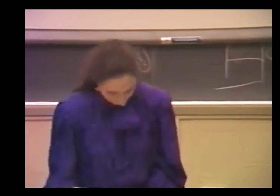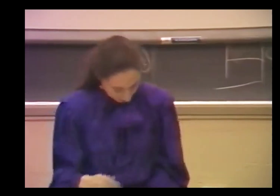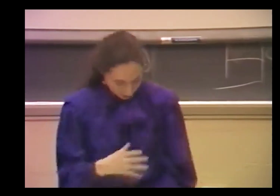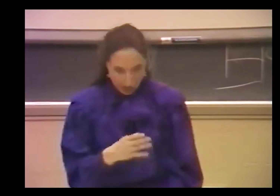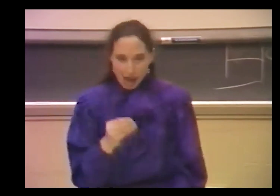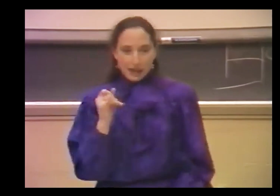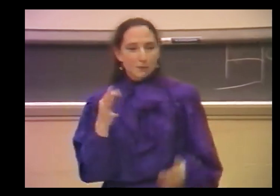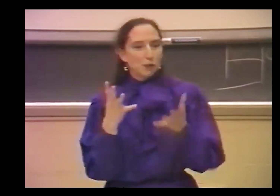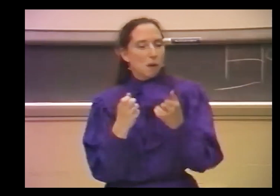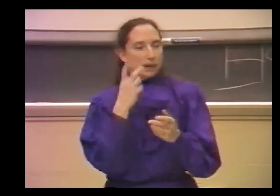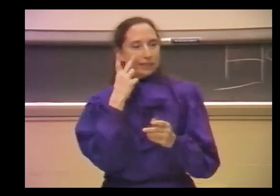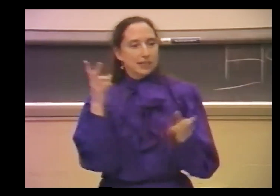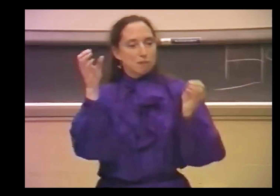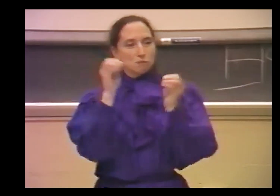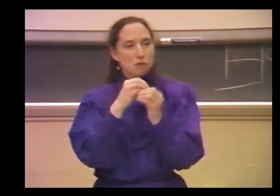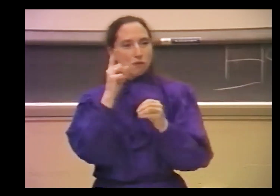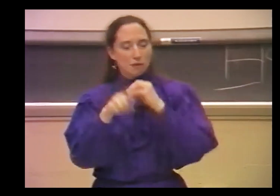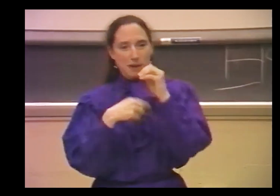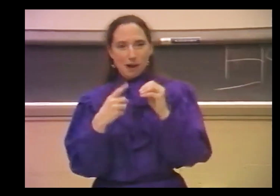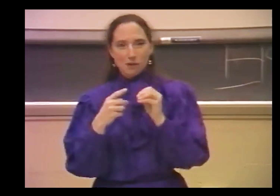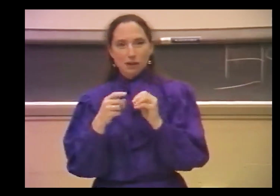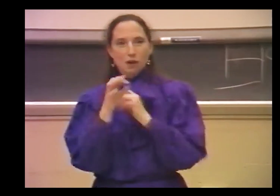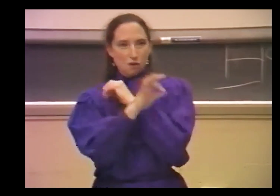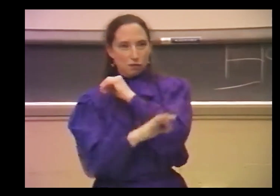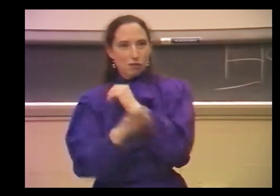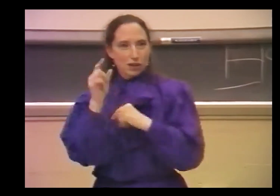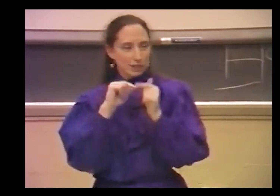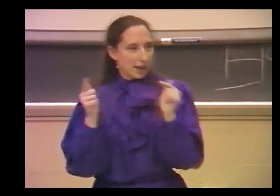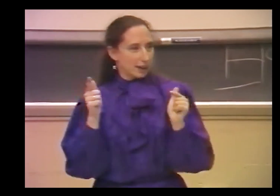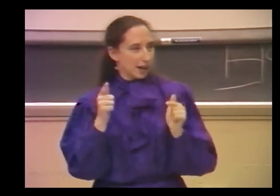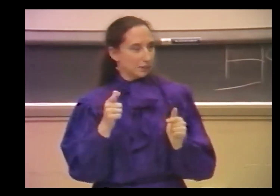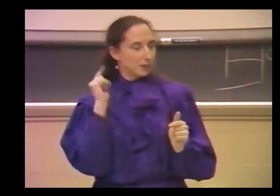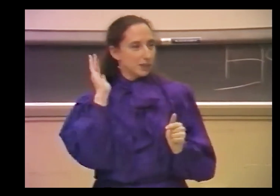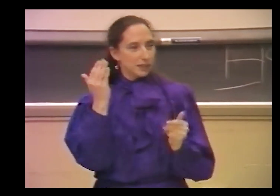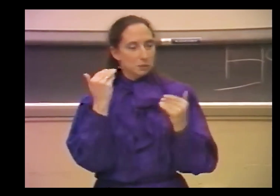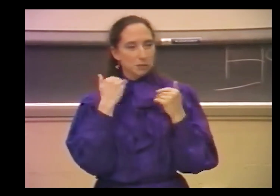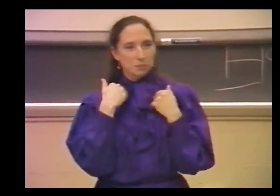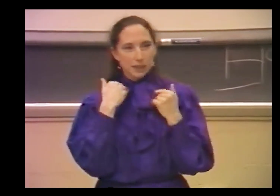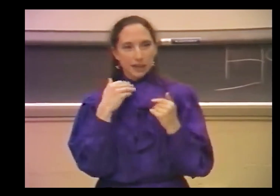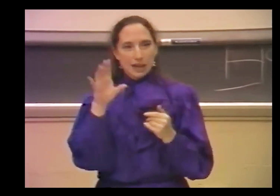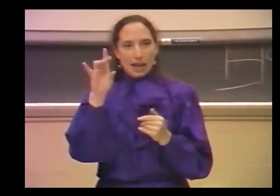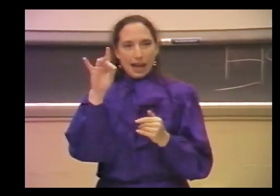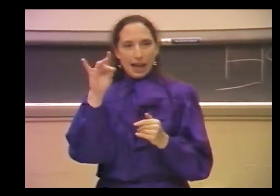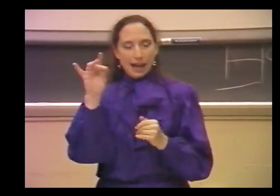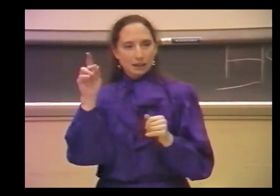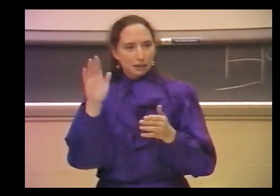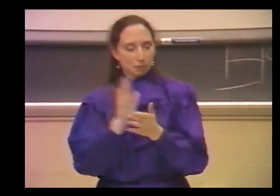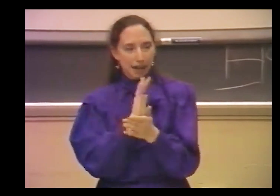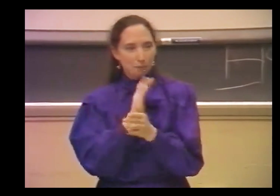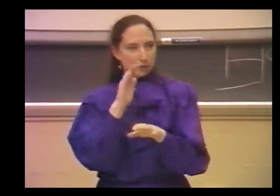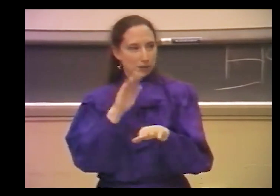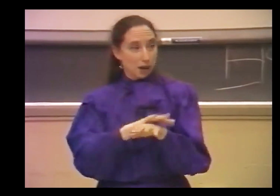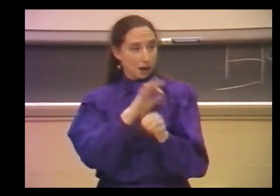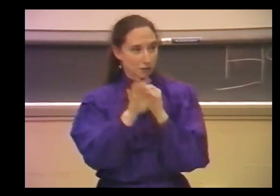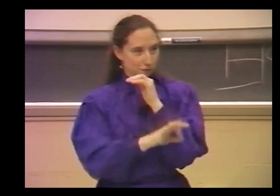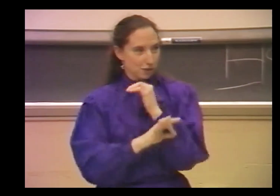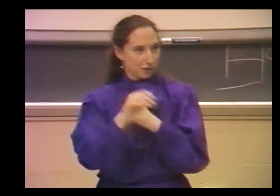Okay, and if you want to see more about foreign sign languages, there will be 8 papers on foreign